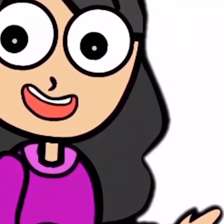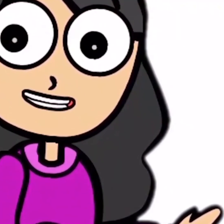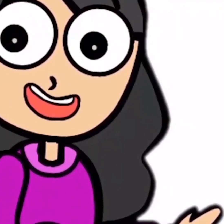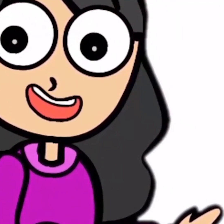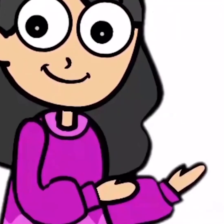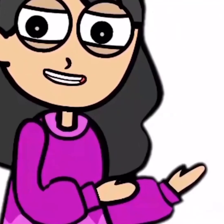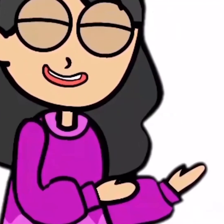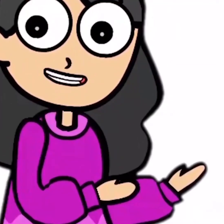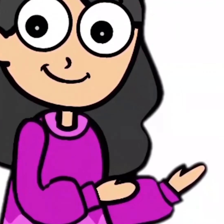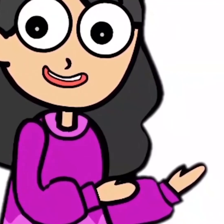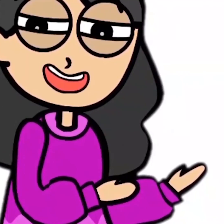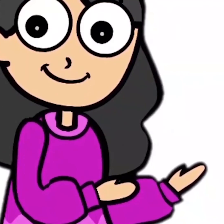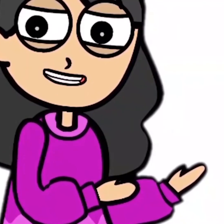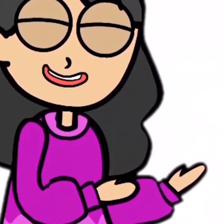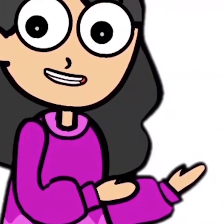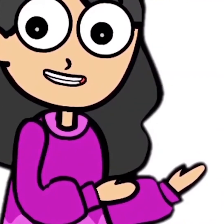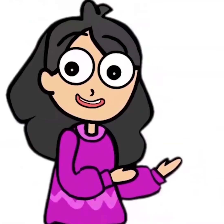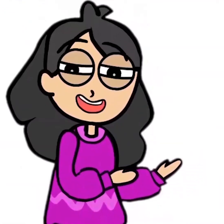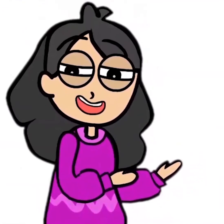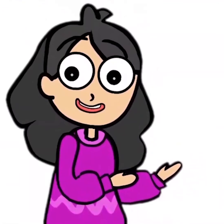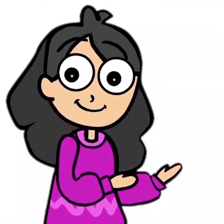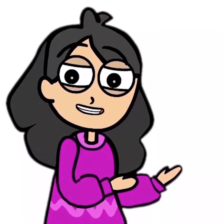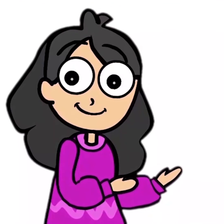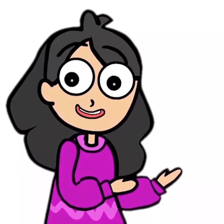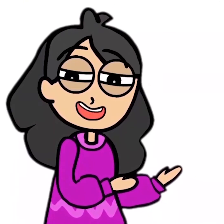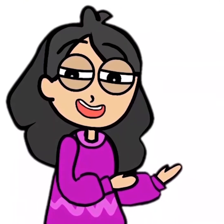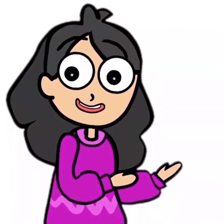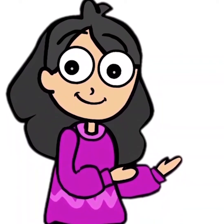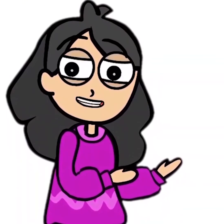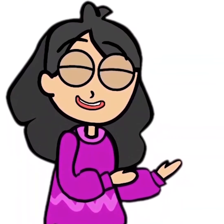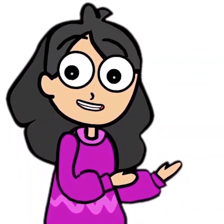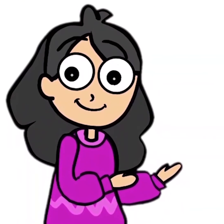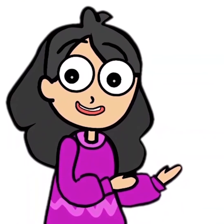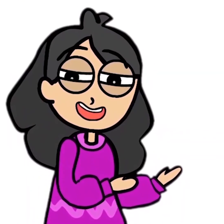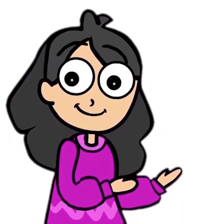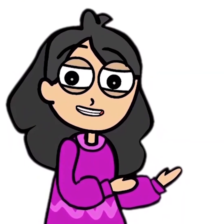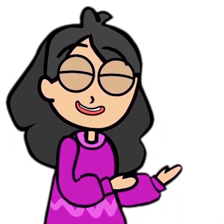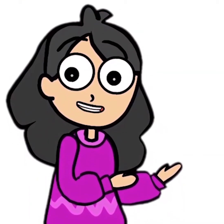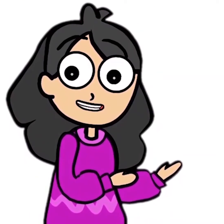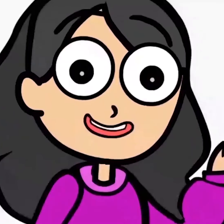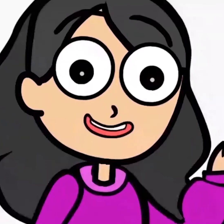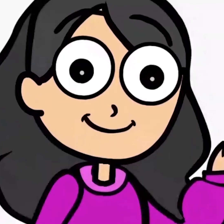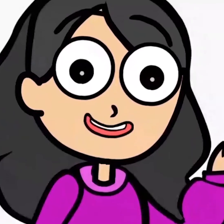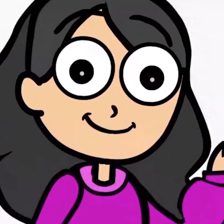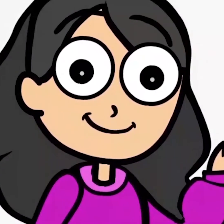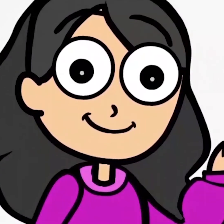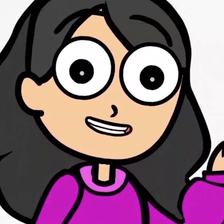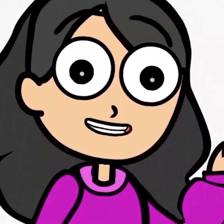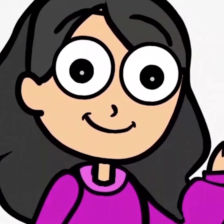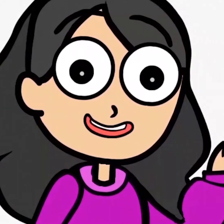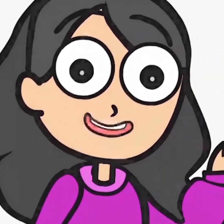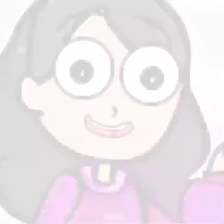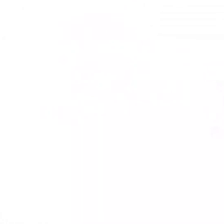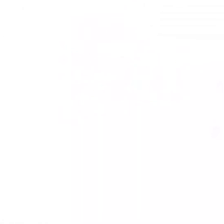so much of fun today. To enjoy, make sure you watch this with your friends again.